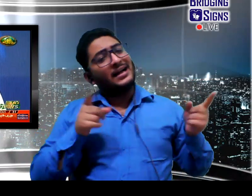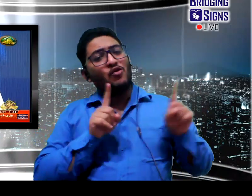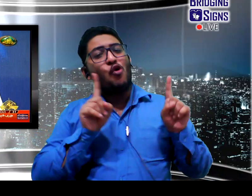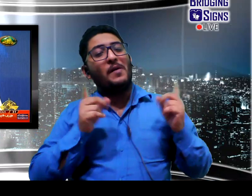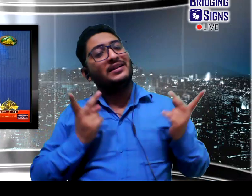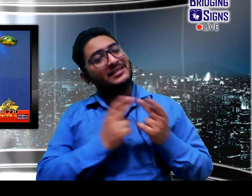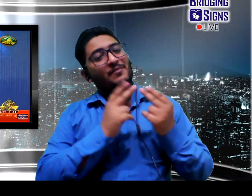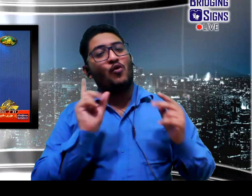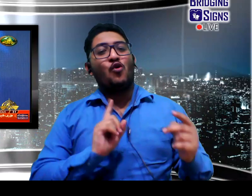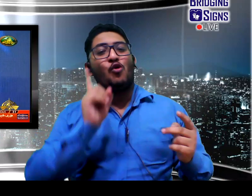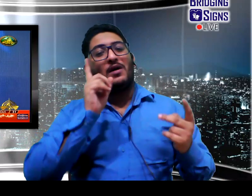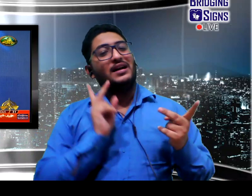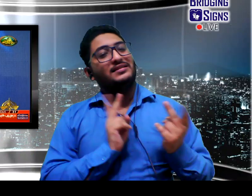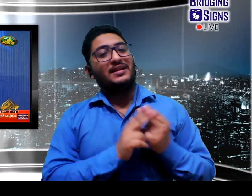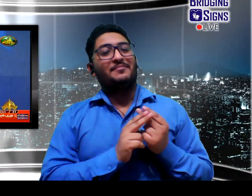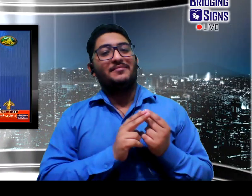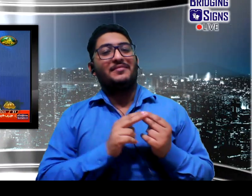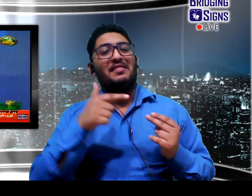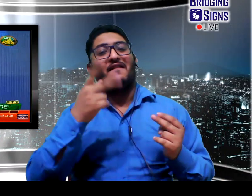age.